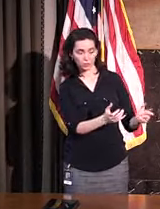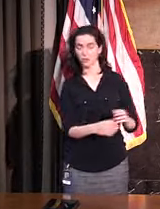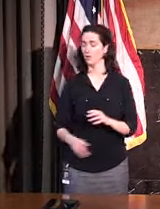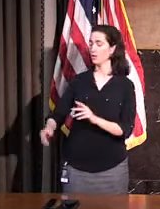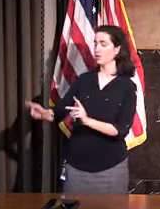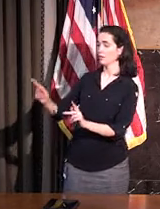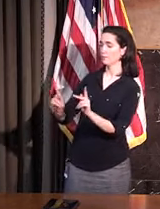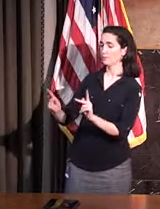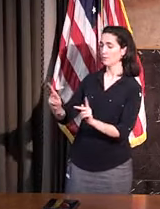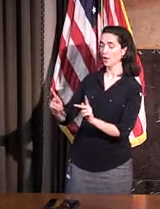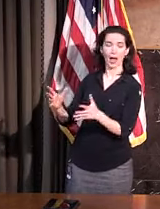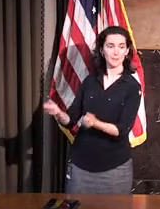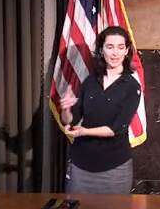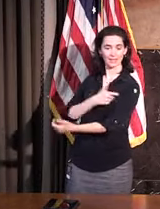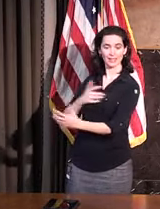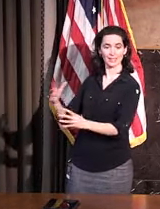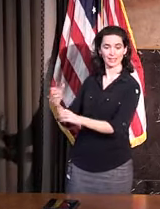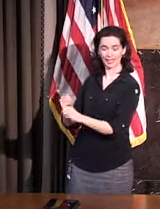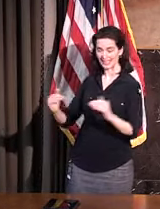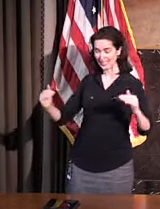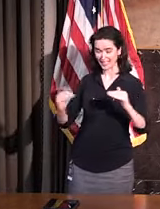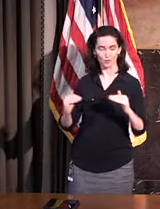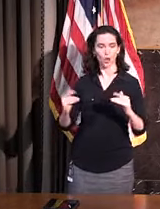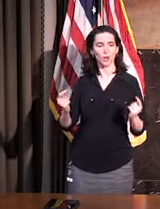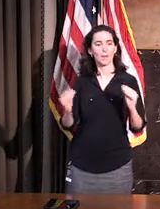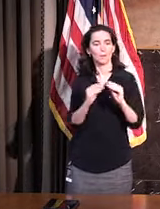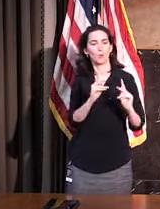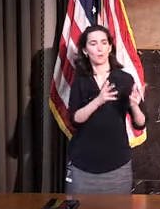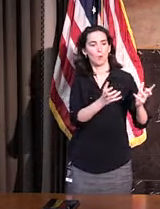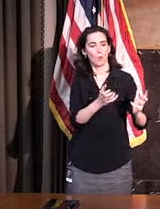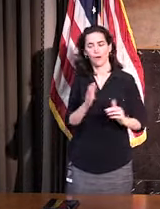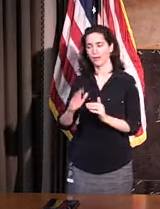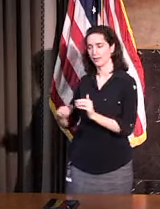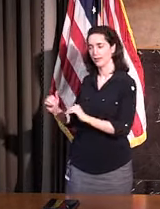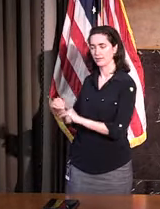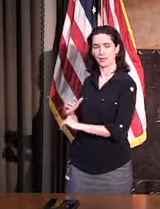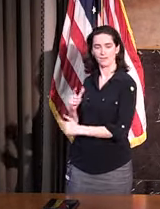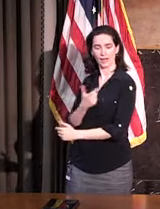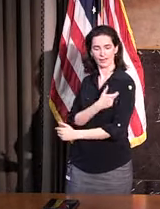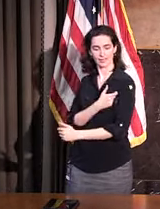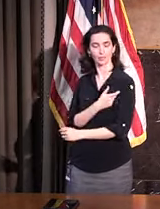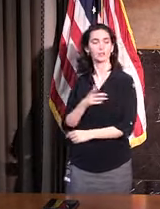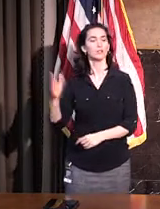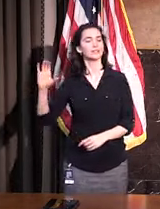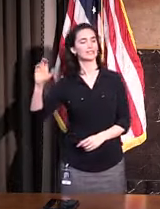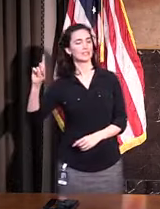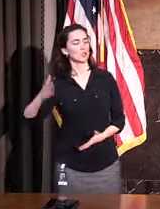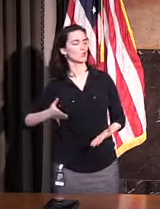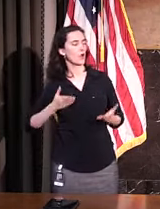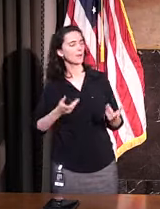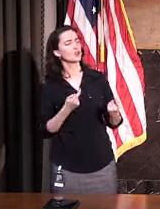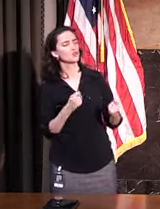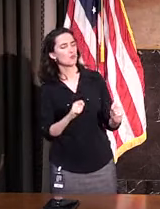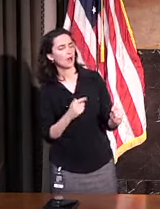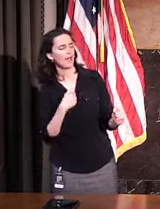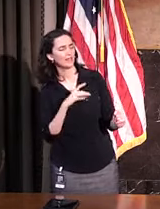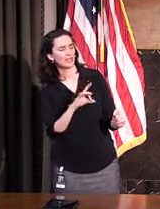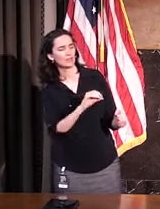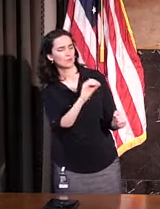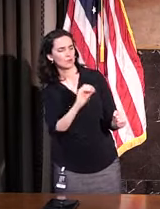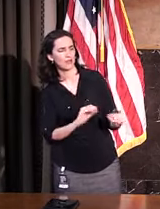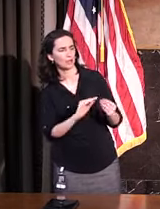you want to have a little bit of drive. The CDC had recommended initially, they threw the number 80% out as a ballpark of daylight. We actually